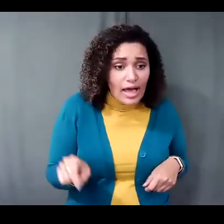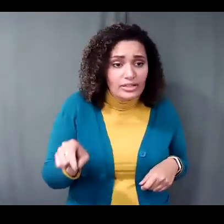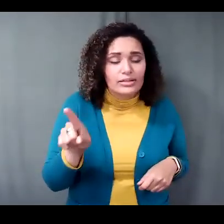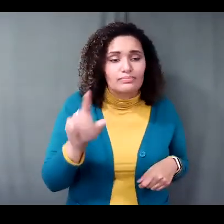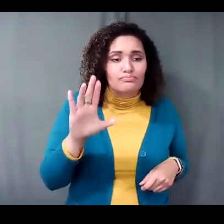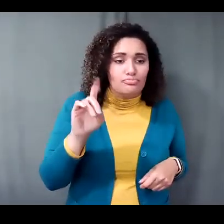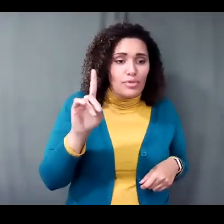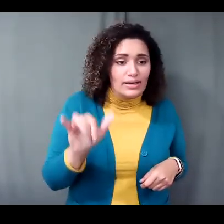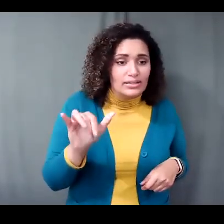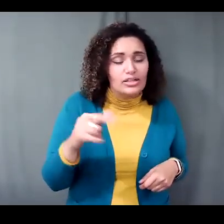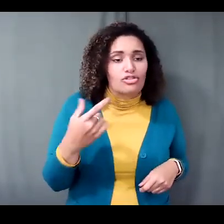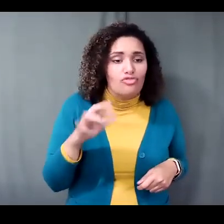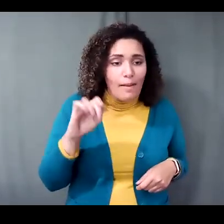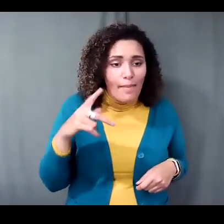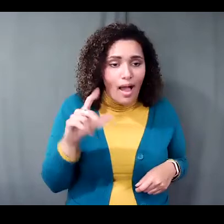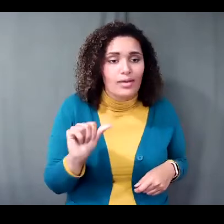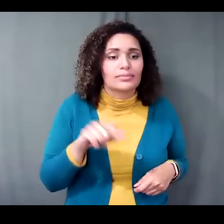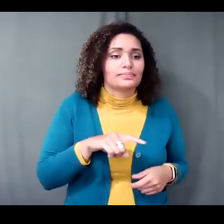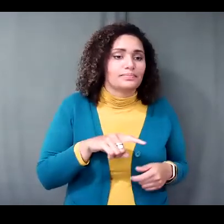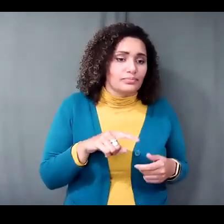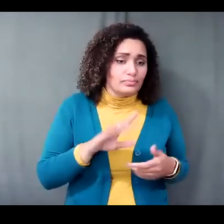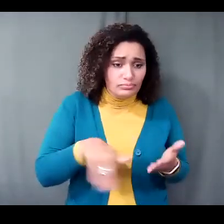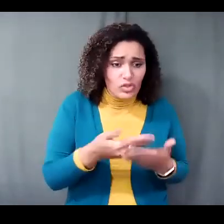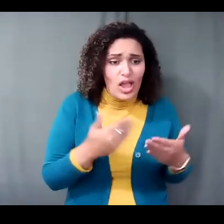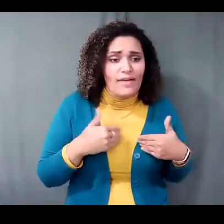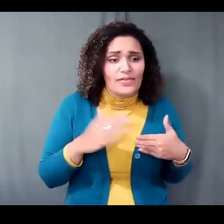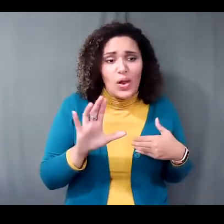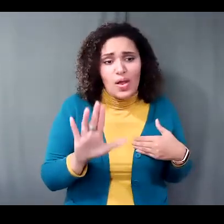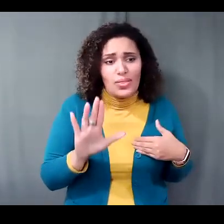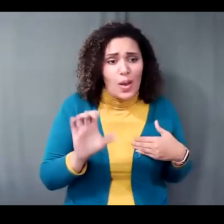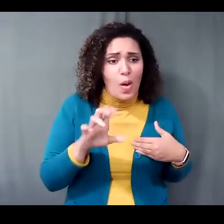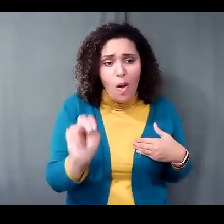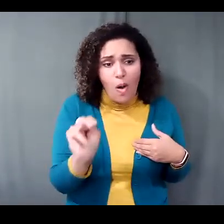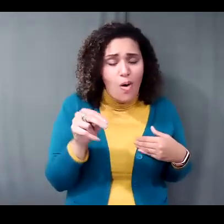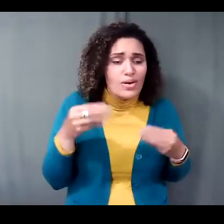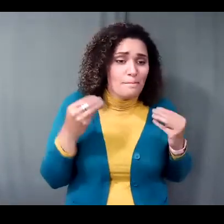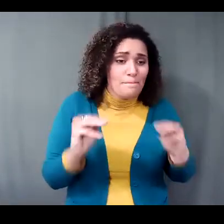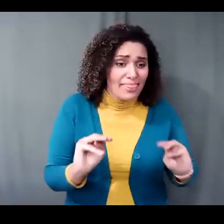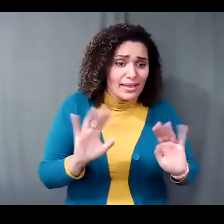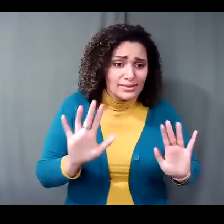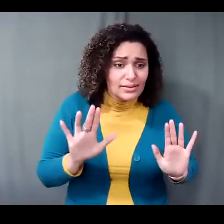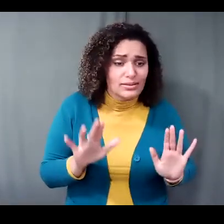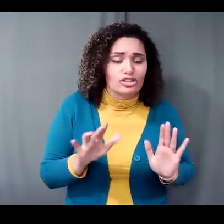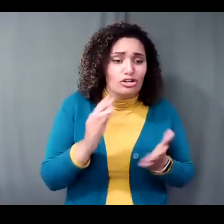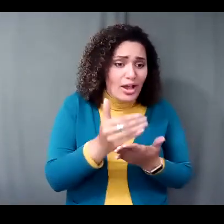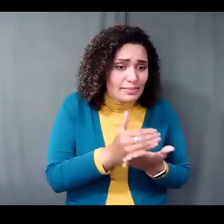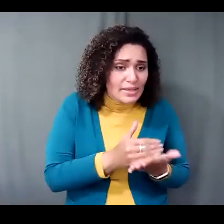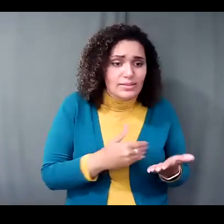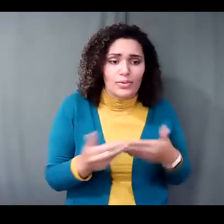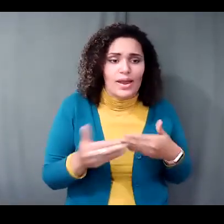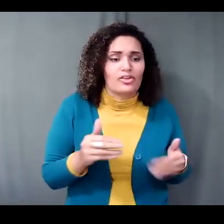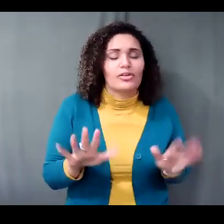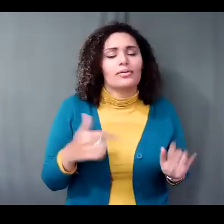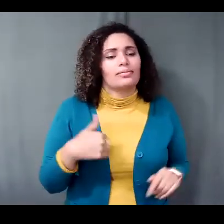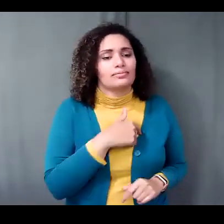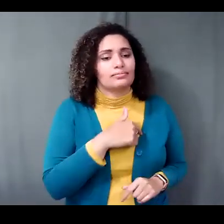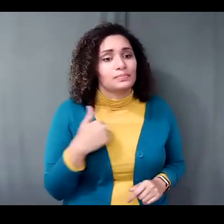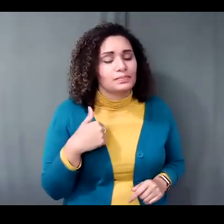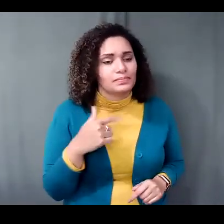into tawny character, because we've gotten 12 years. Yeah, because it's 2020. I mean, yes, you know. So